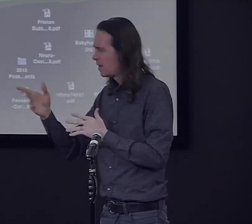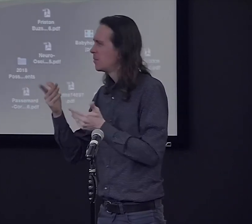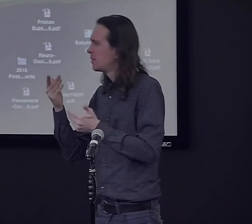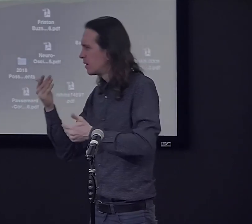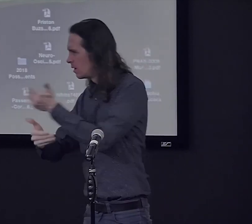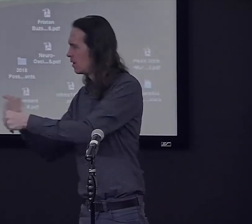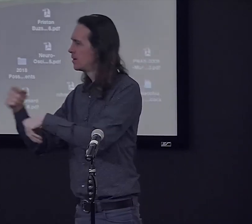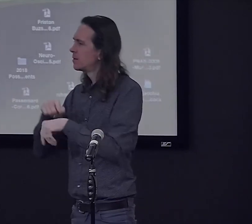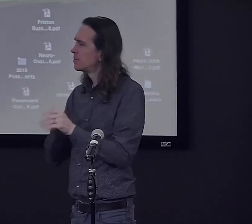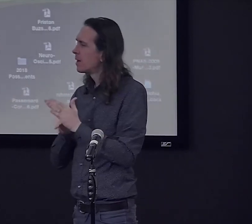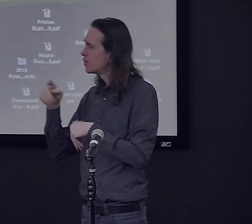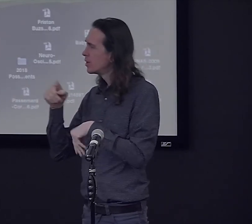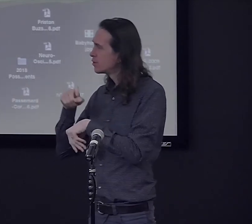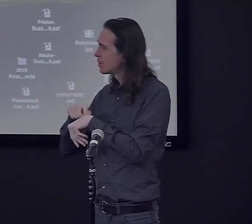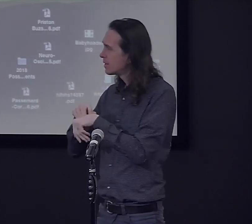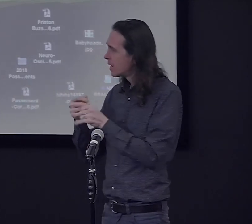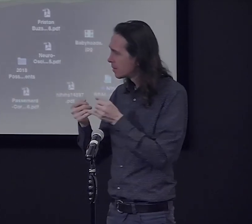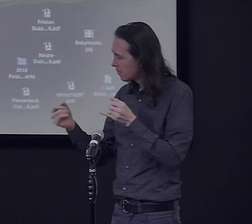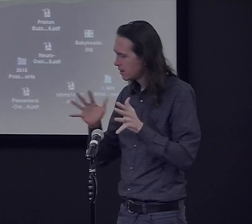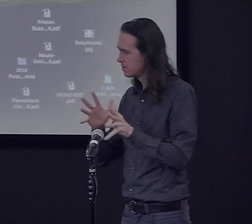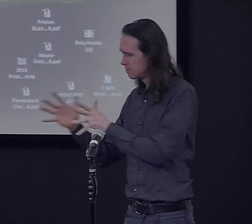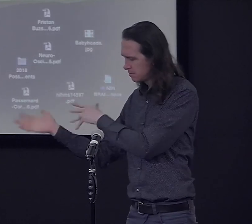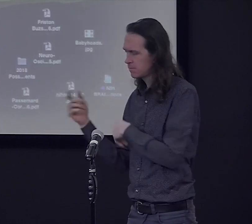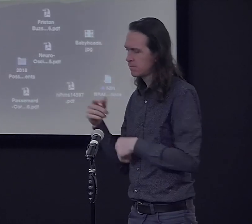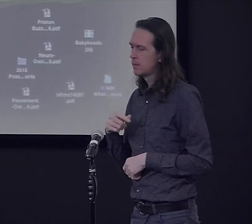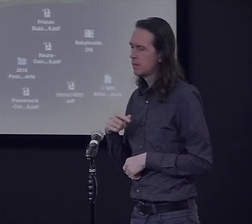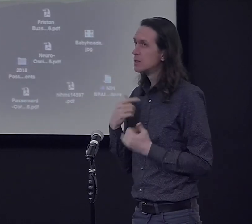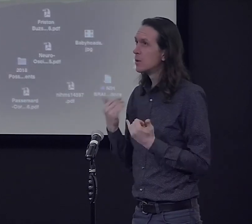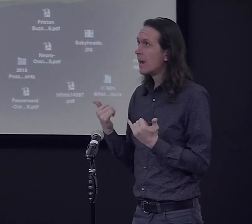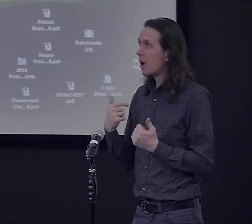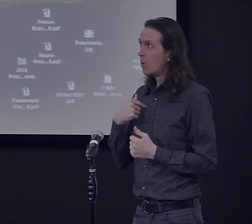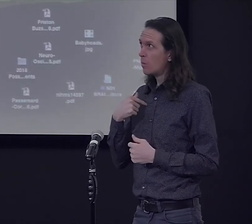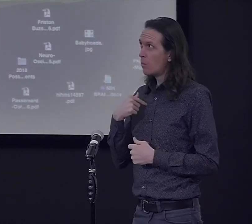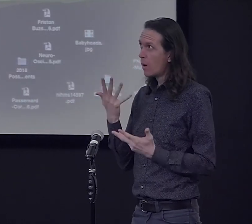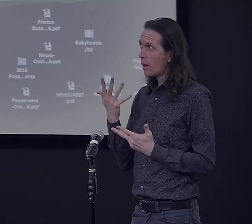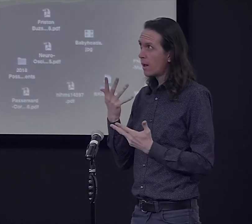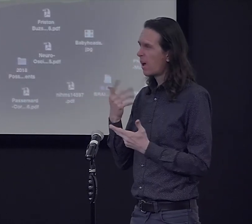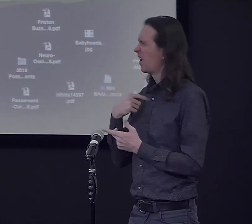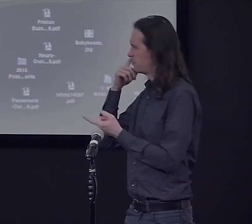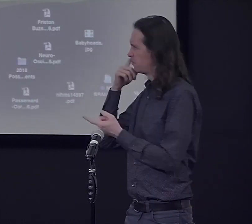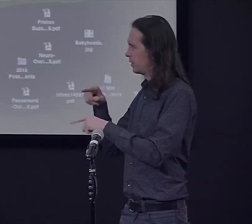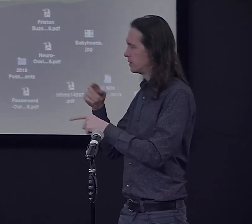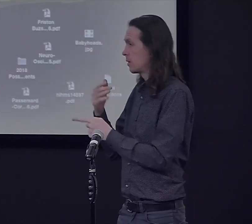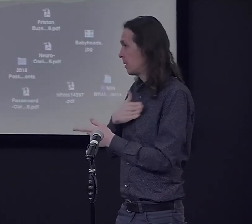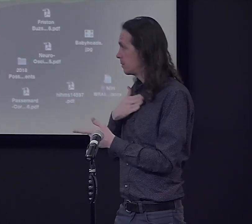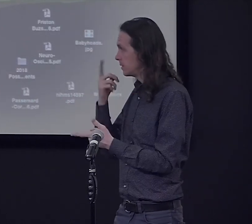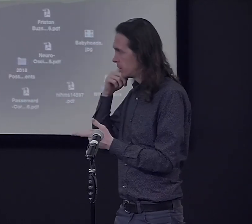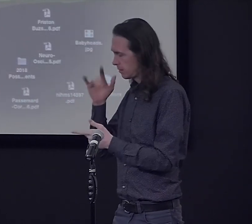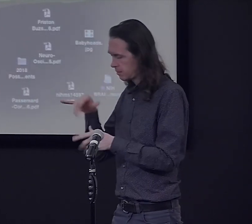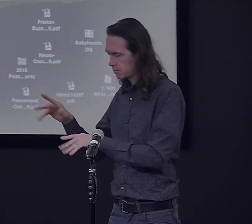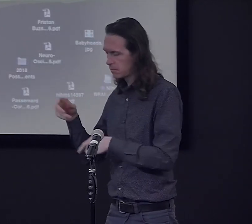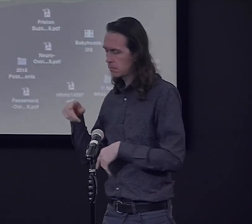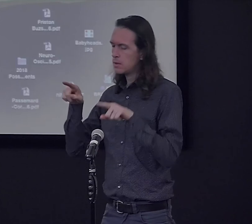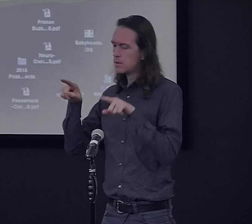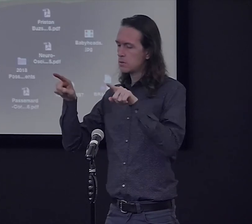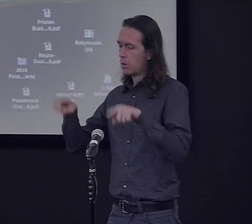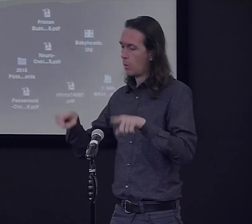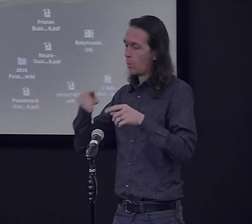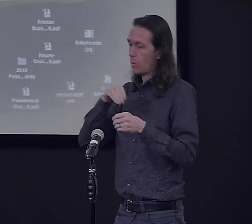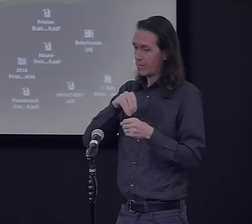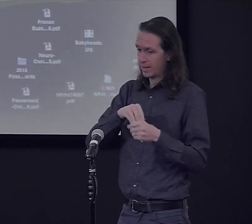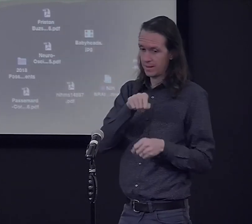phonemes what's in what's out i mean through time and through maturation through the timeline um and i agree with all of that